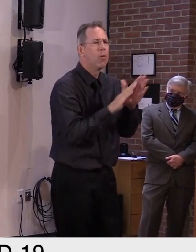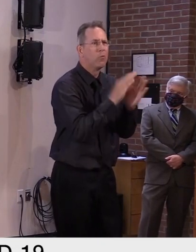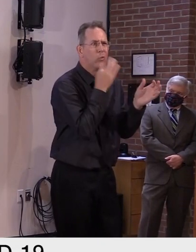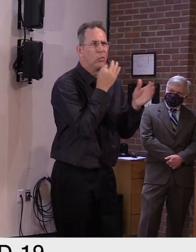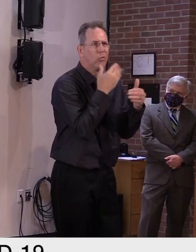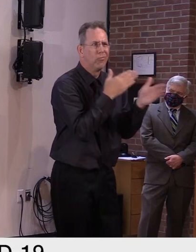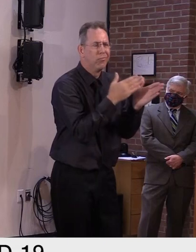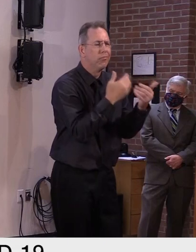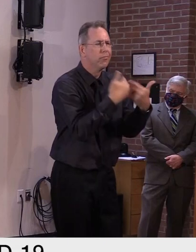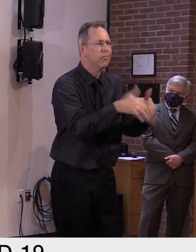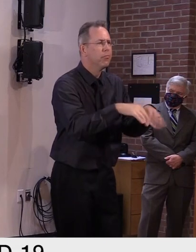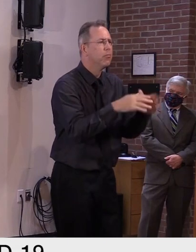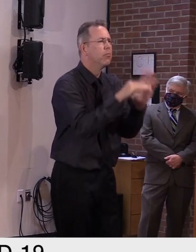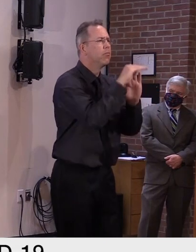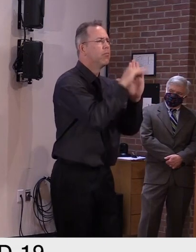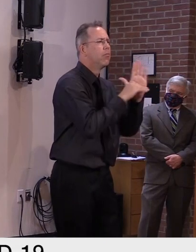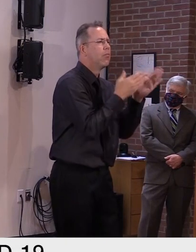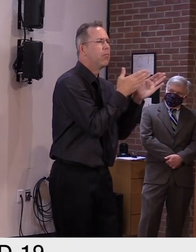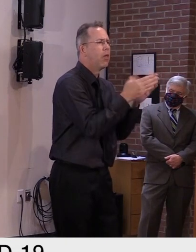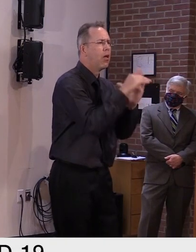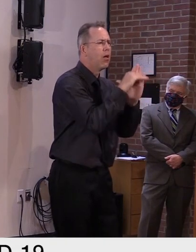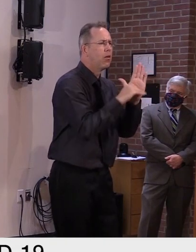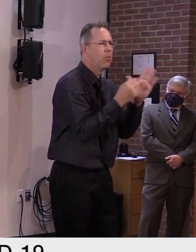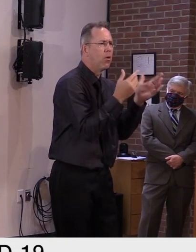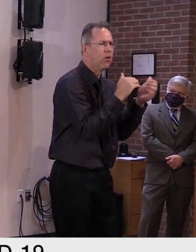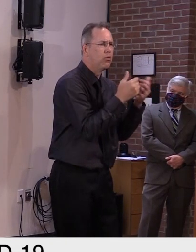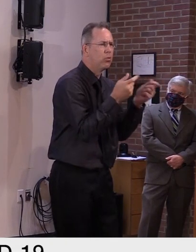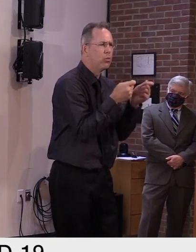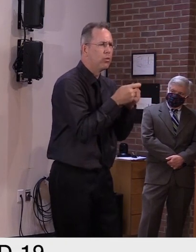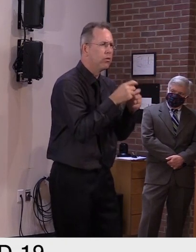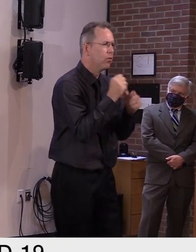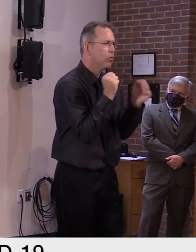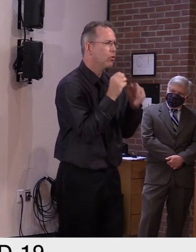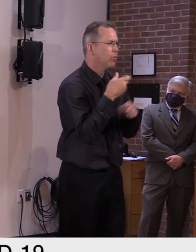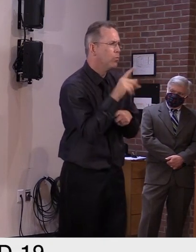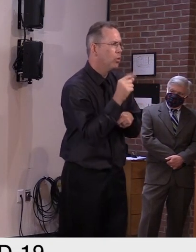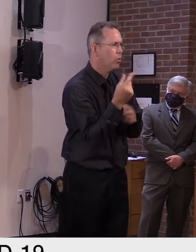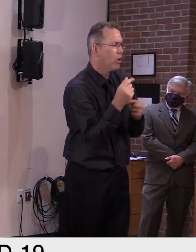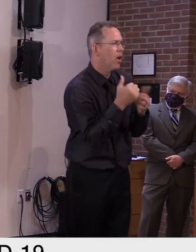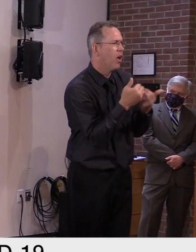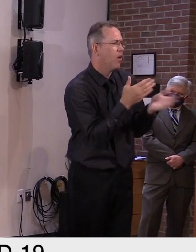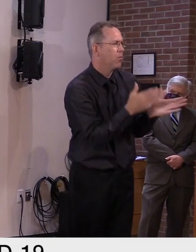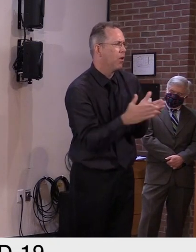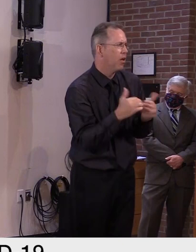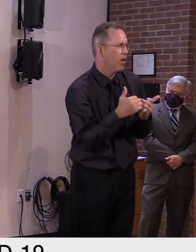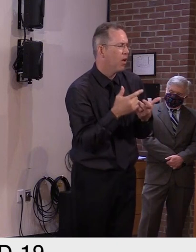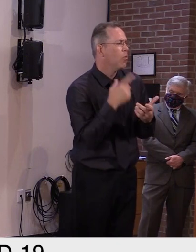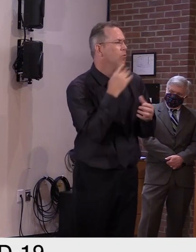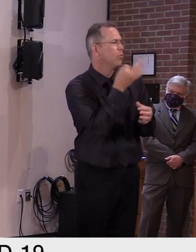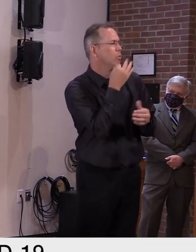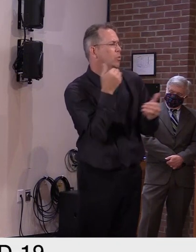so. So we'll be able to talk about that more probably next week.